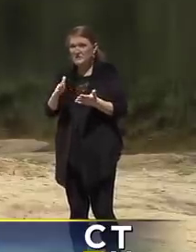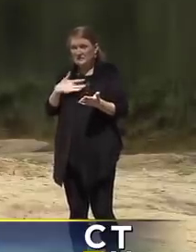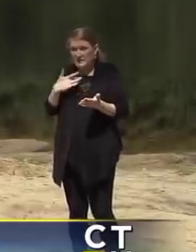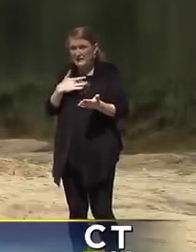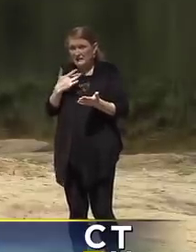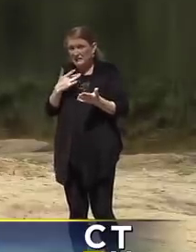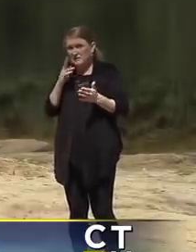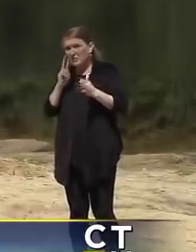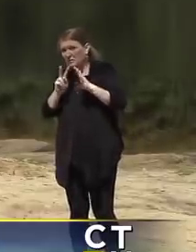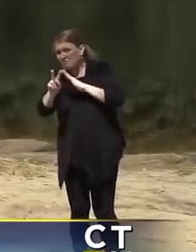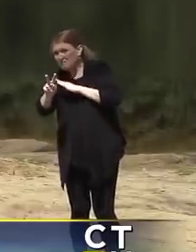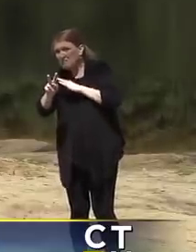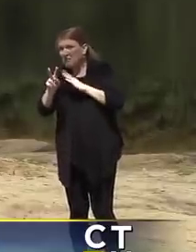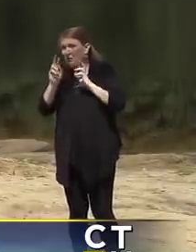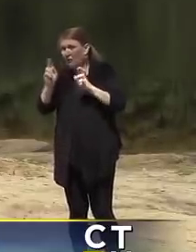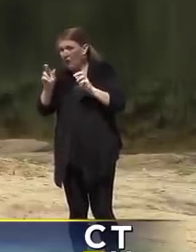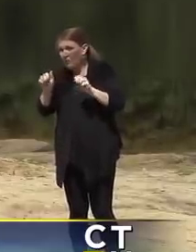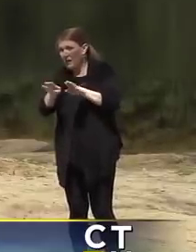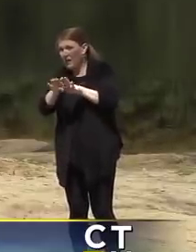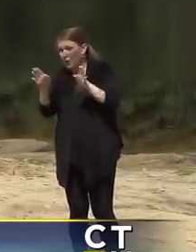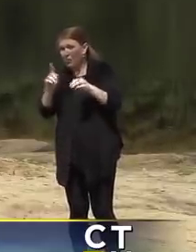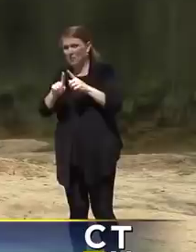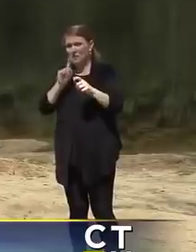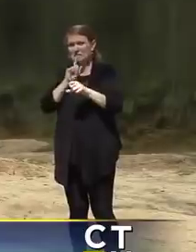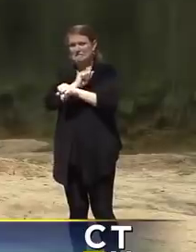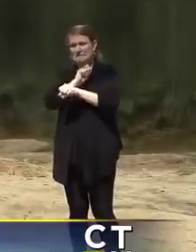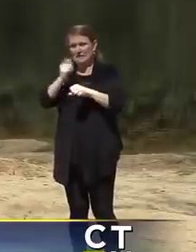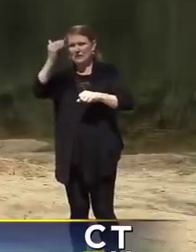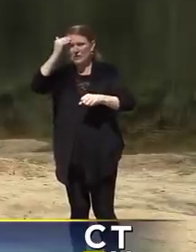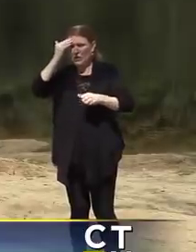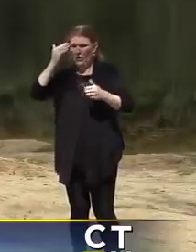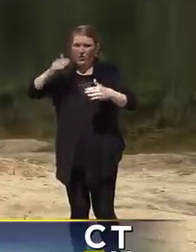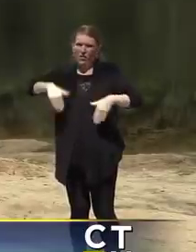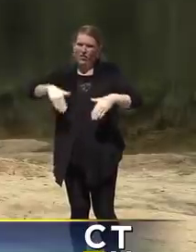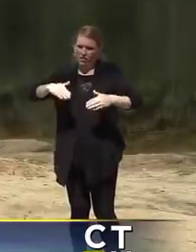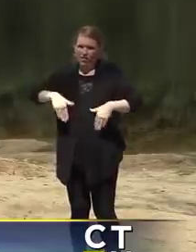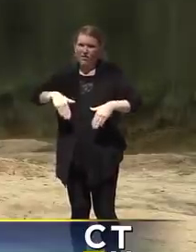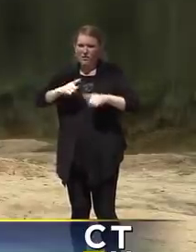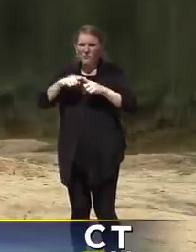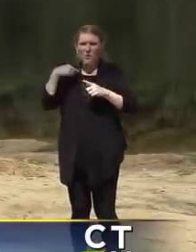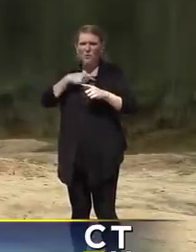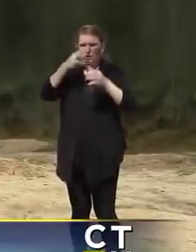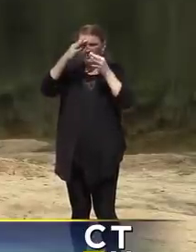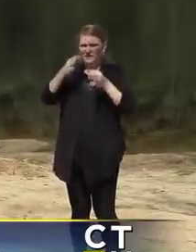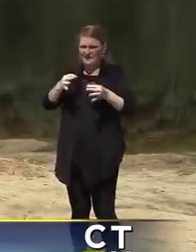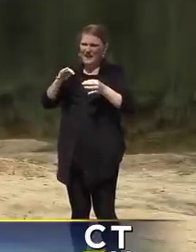mean anticipate opening, but we'll give you a notice if the facts change, at least 30 days in advance.